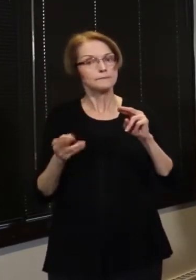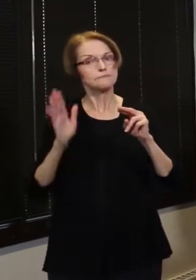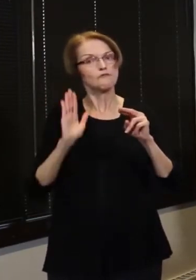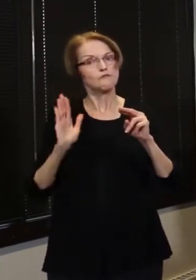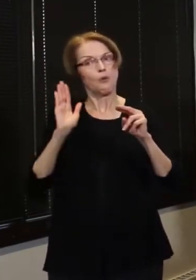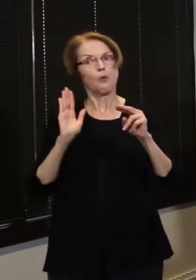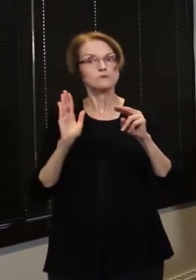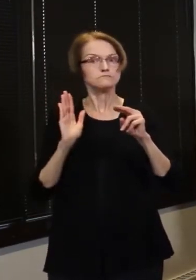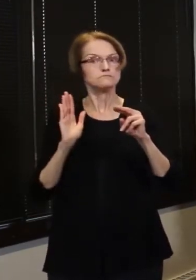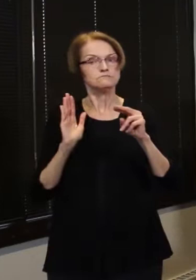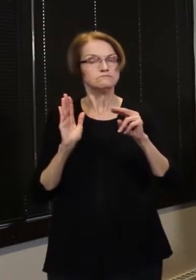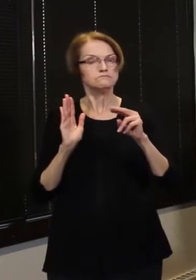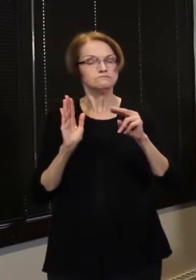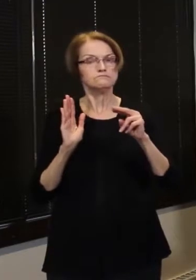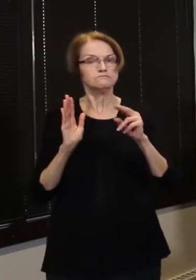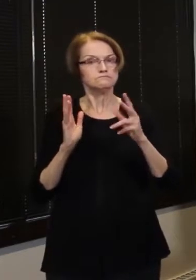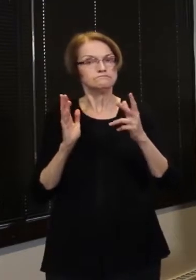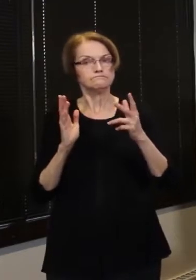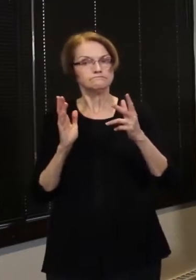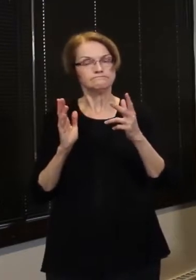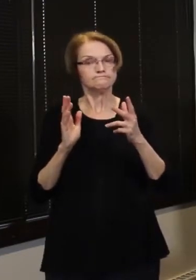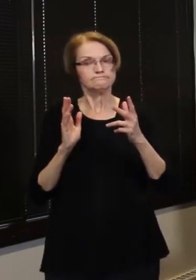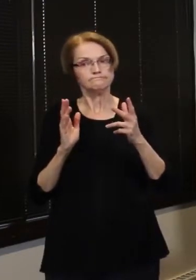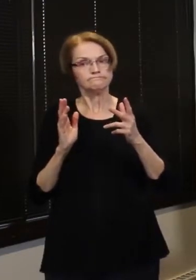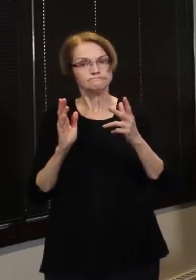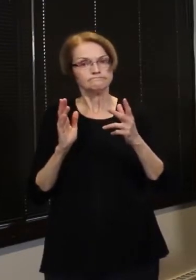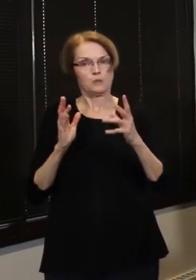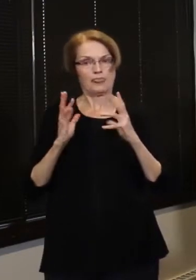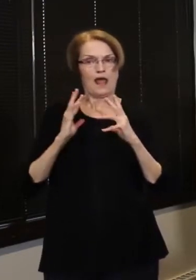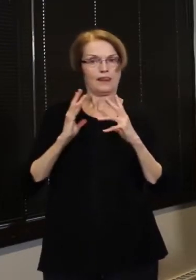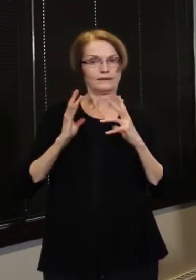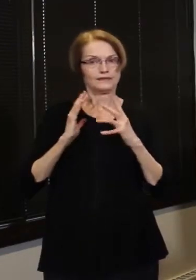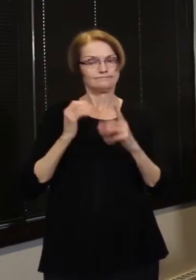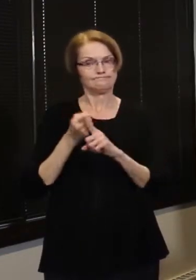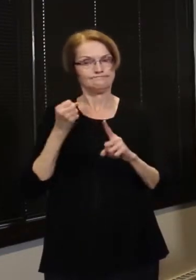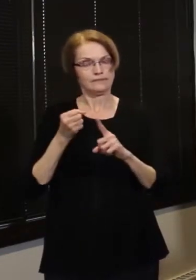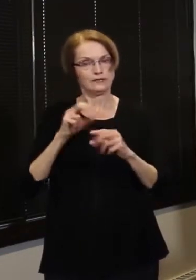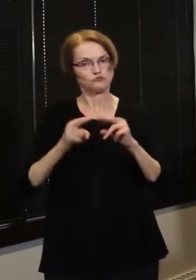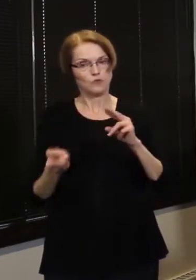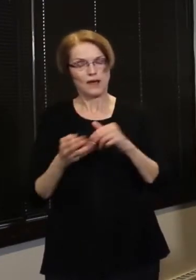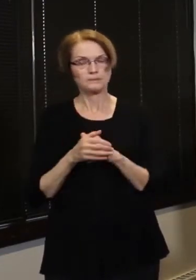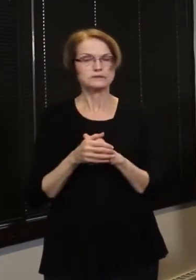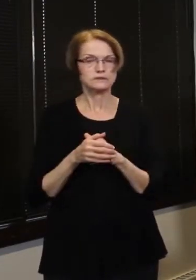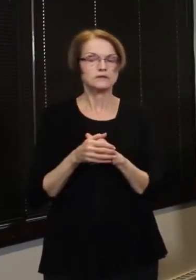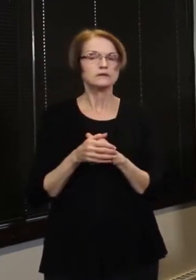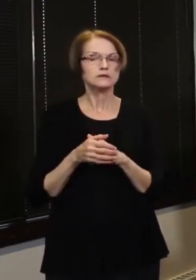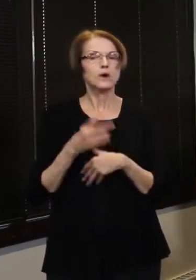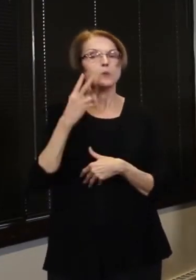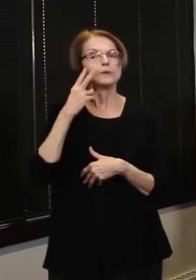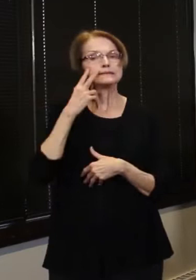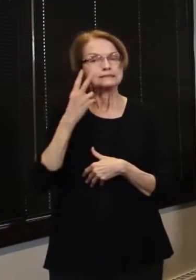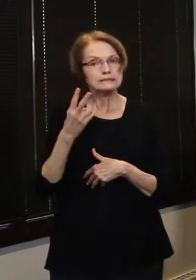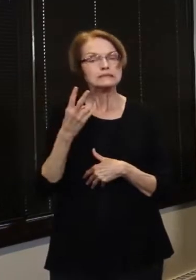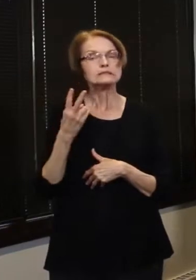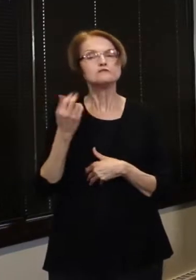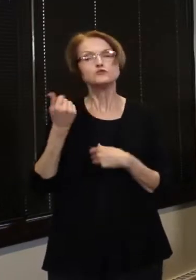the holidays occurred. And so we'll have to take a look and see what happens after some of those numbers get caught up.